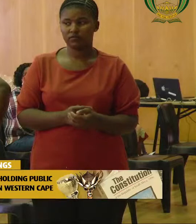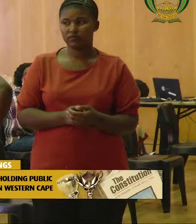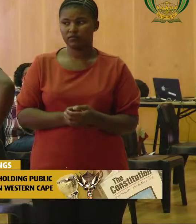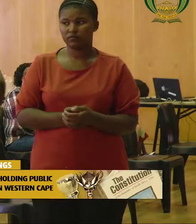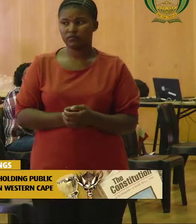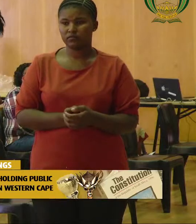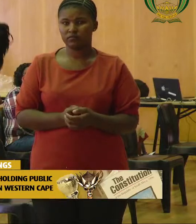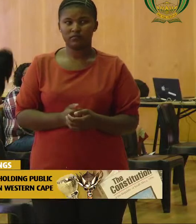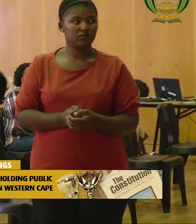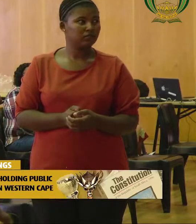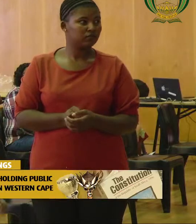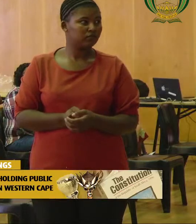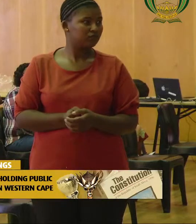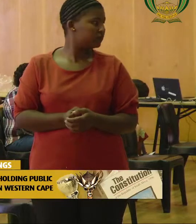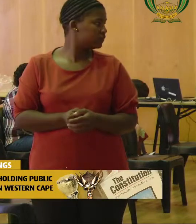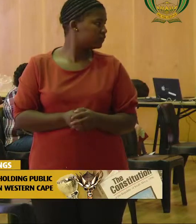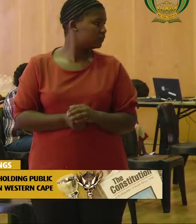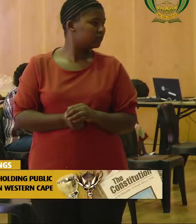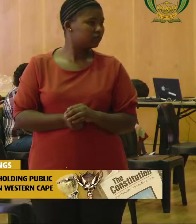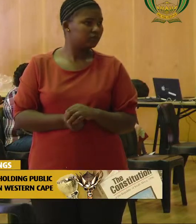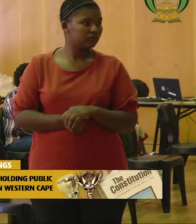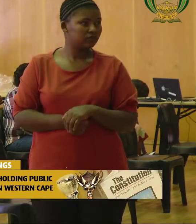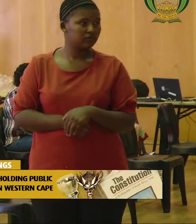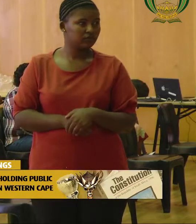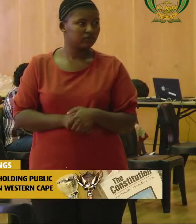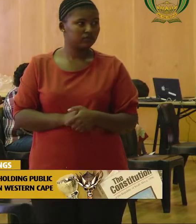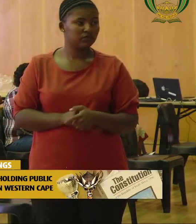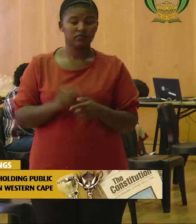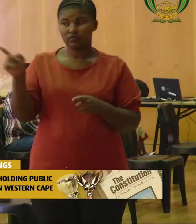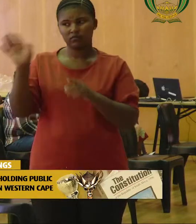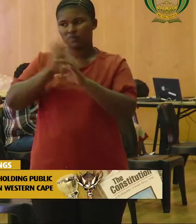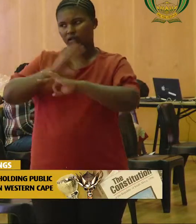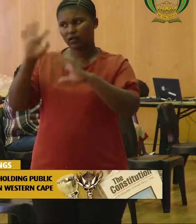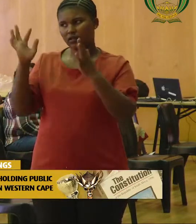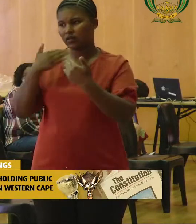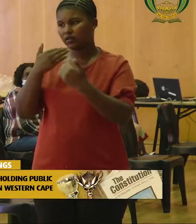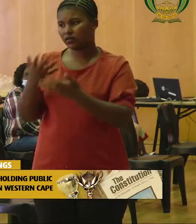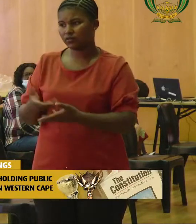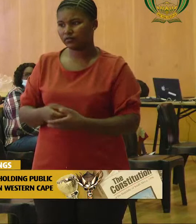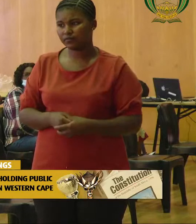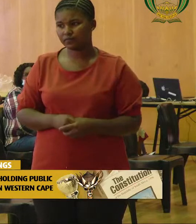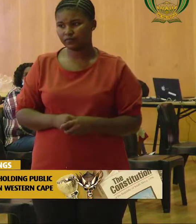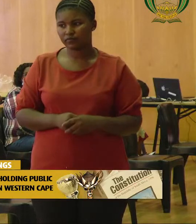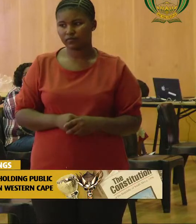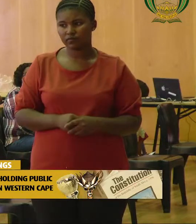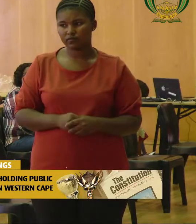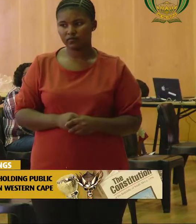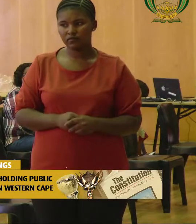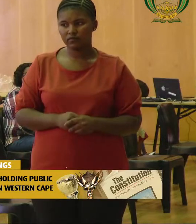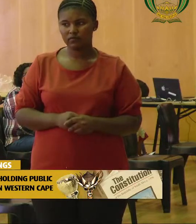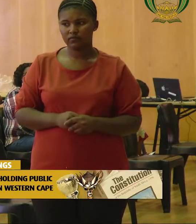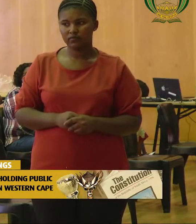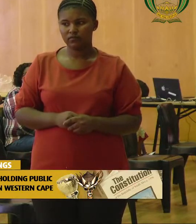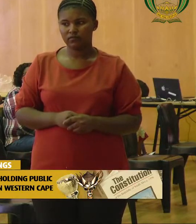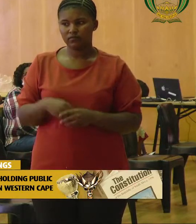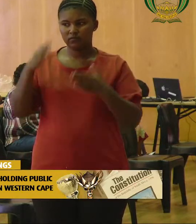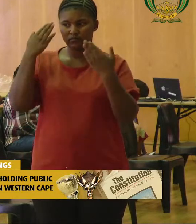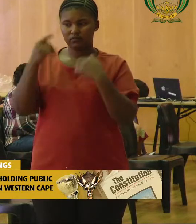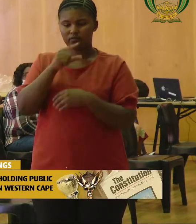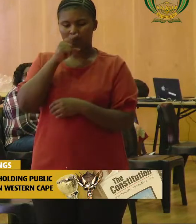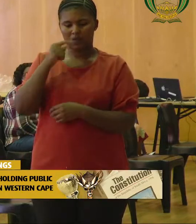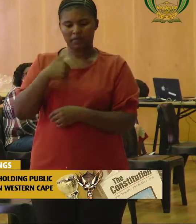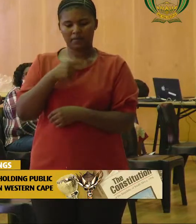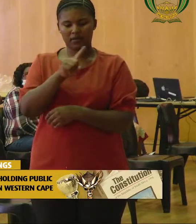I'm guided by yourselves. No, if you're saying she was clear, thank you. Proceed. Molweni, igama lami